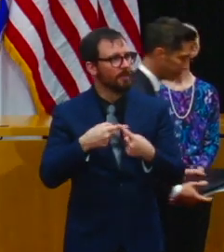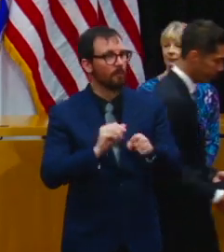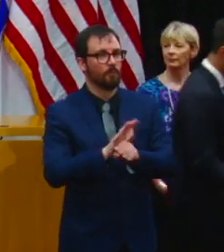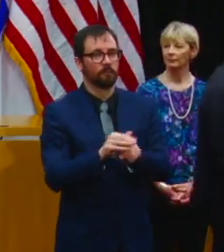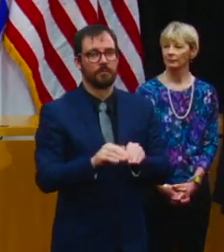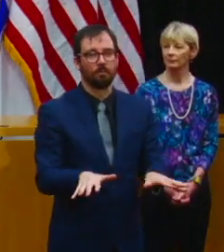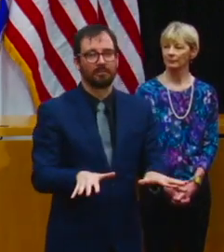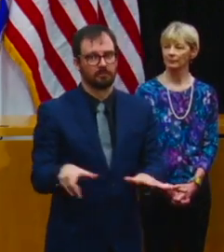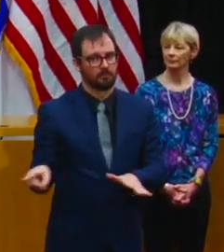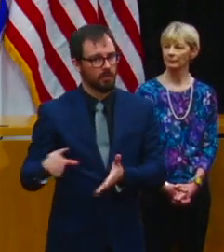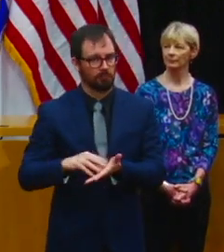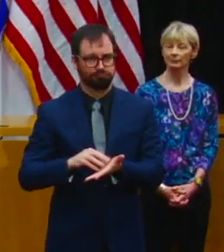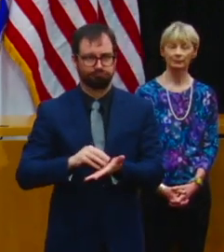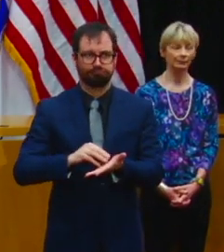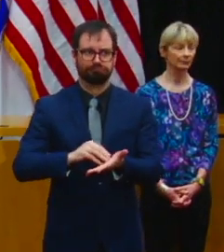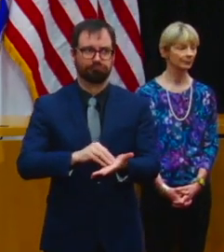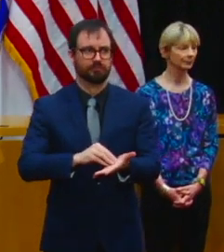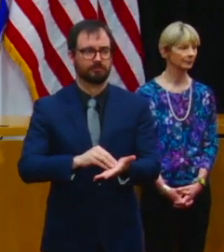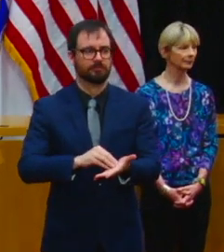Questions about that or other stuff?